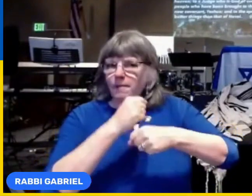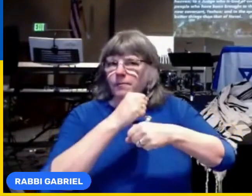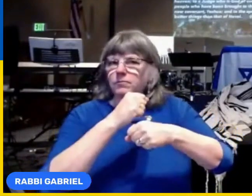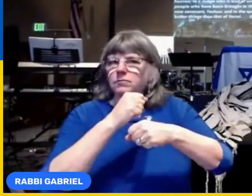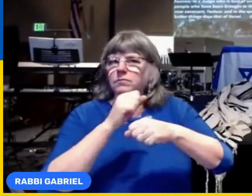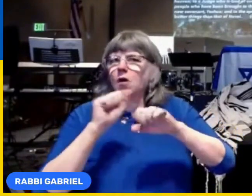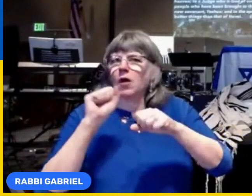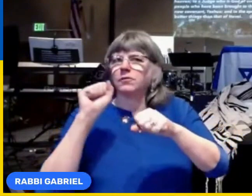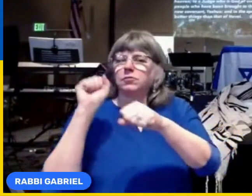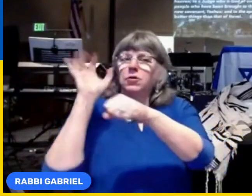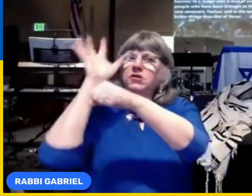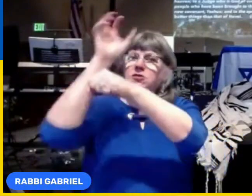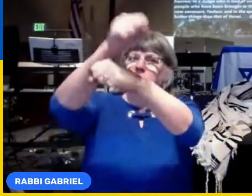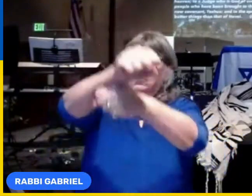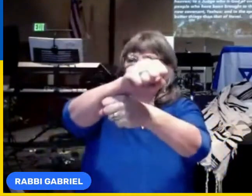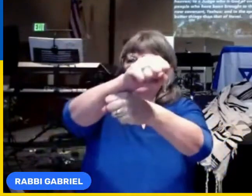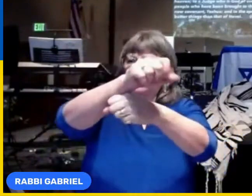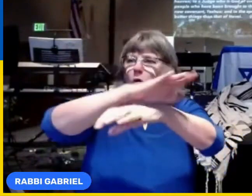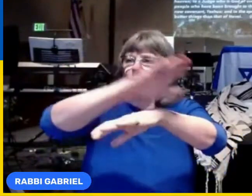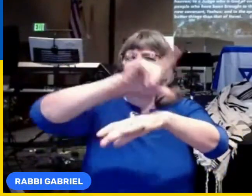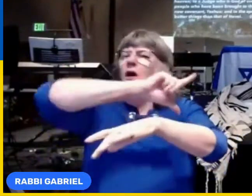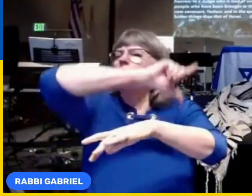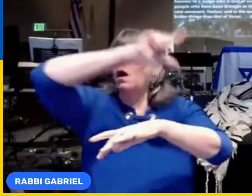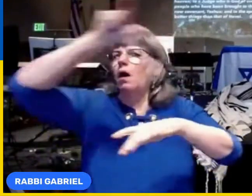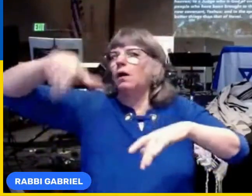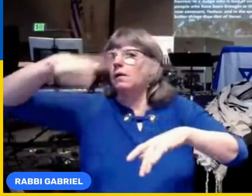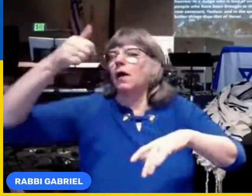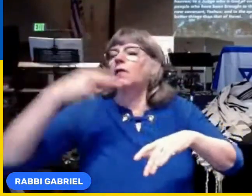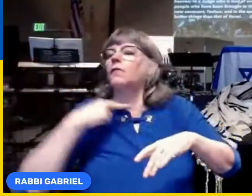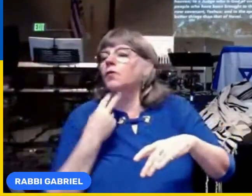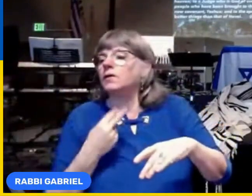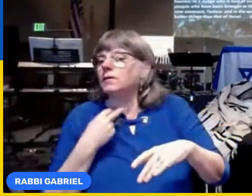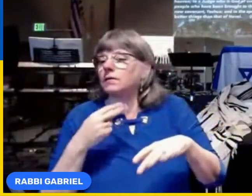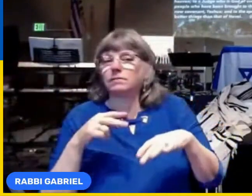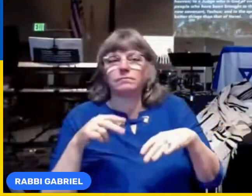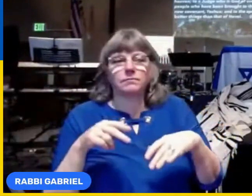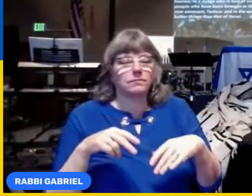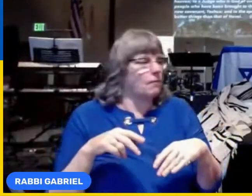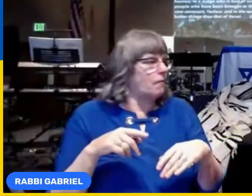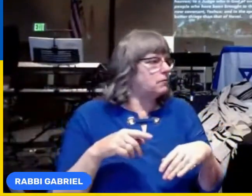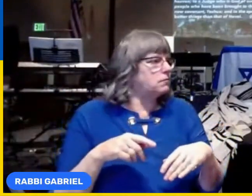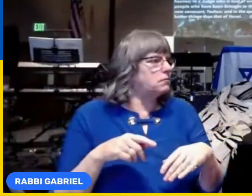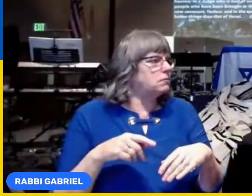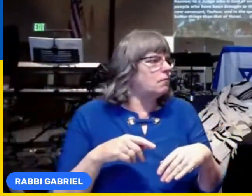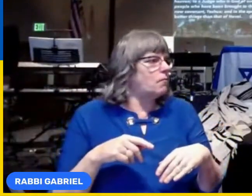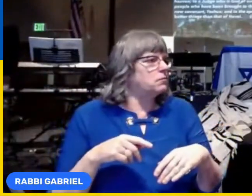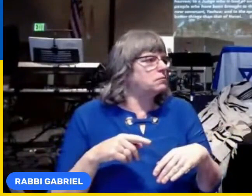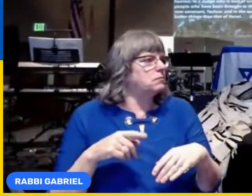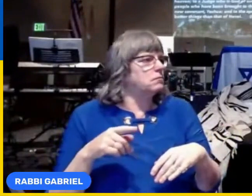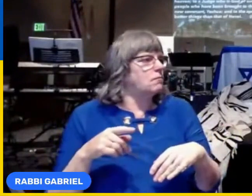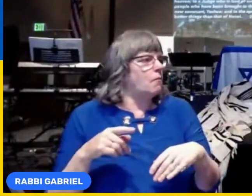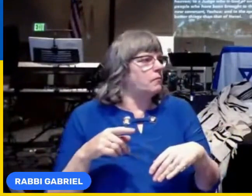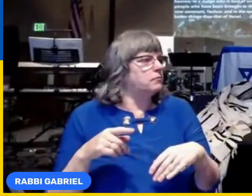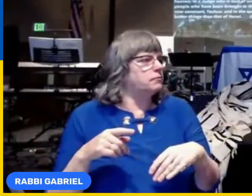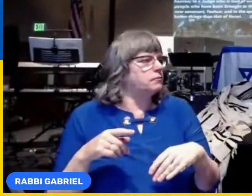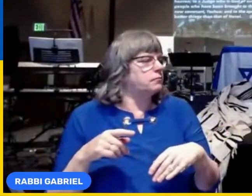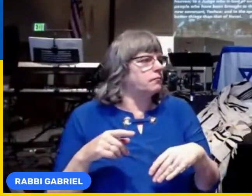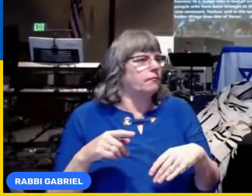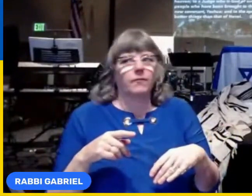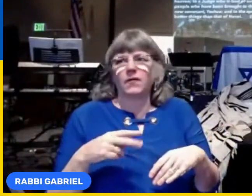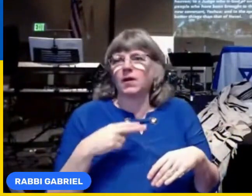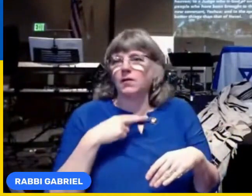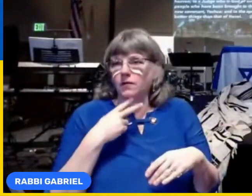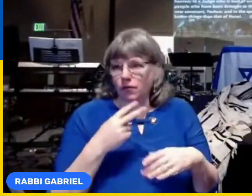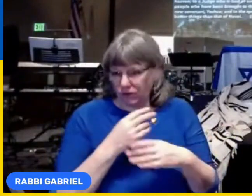noise of all other voices. It is the voice that's, didn't play that